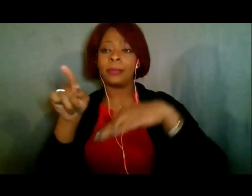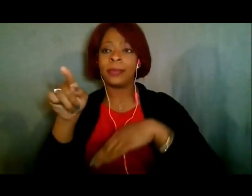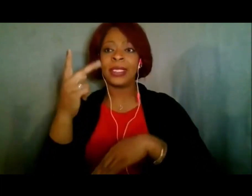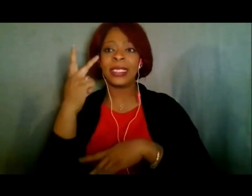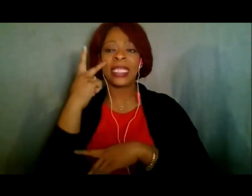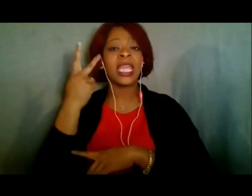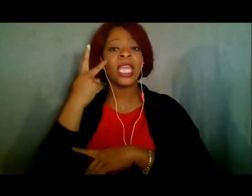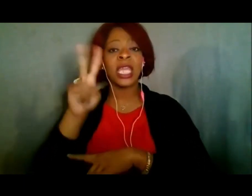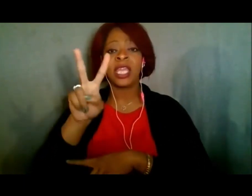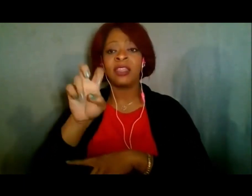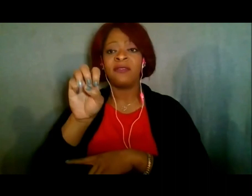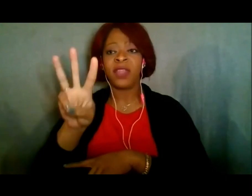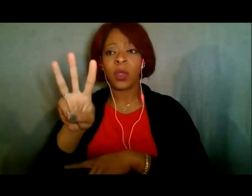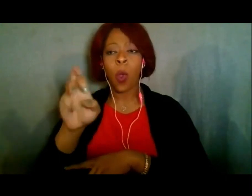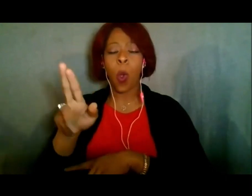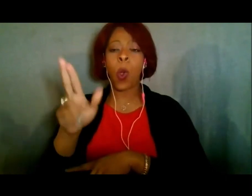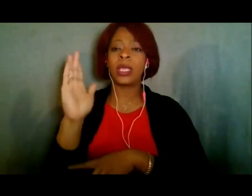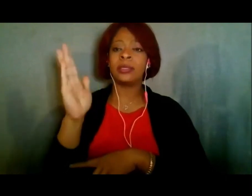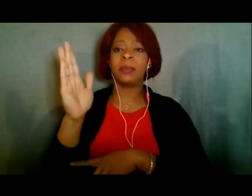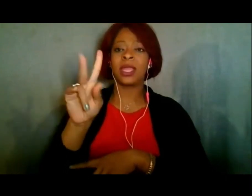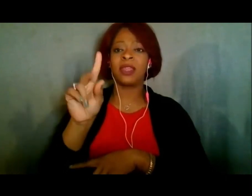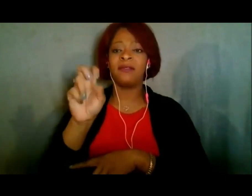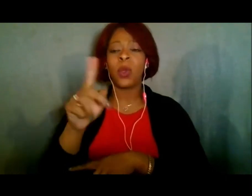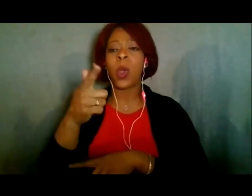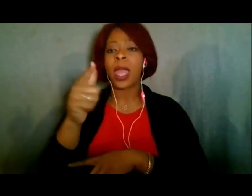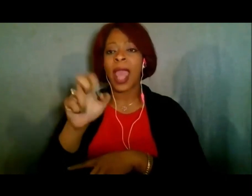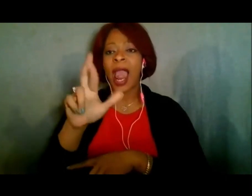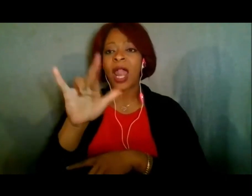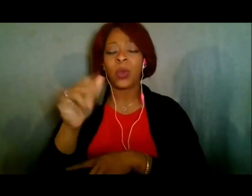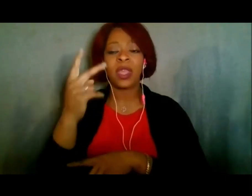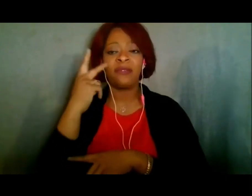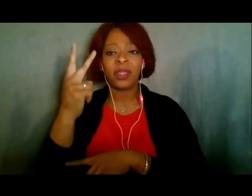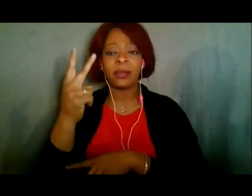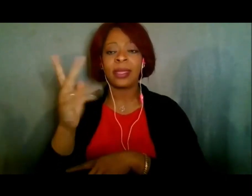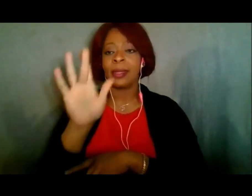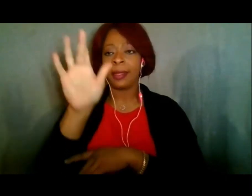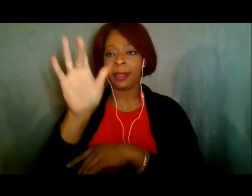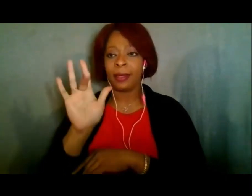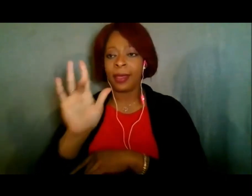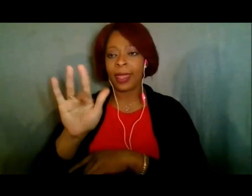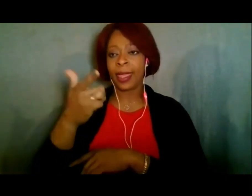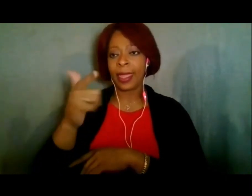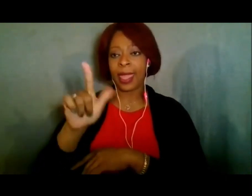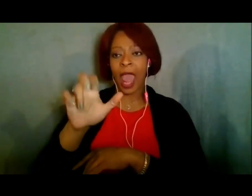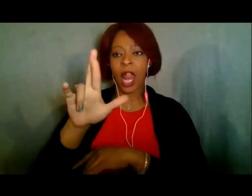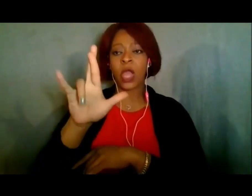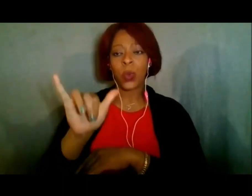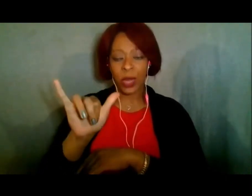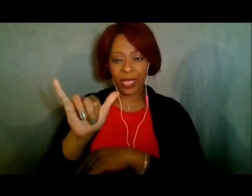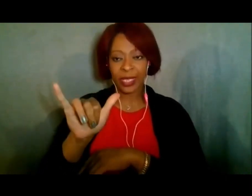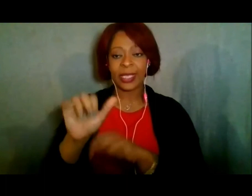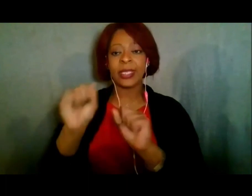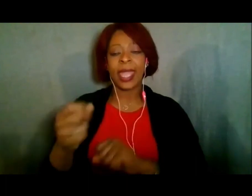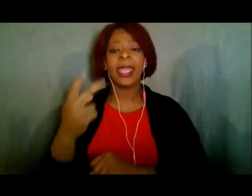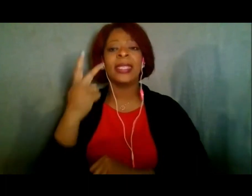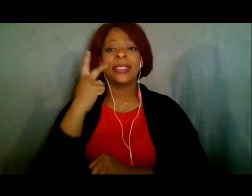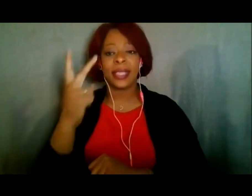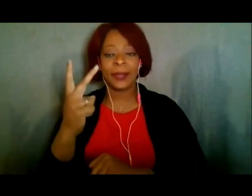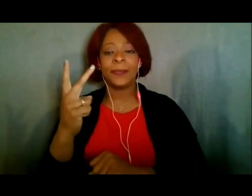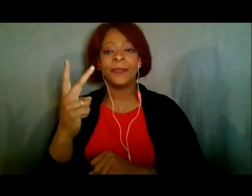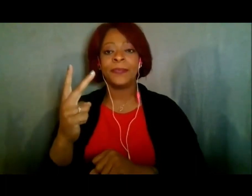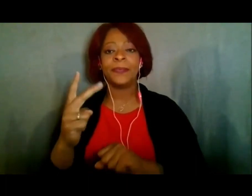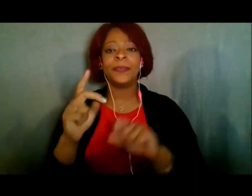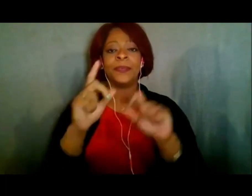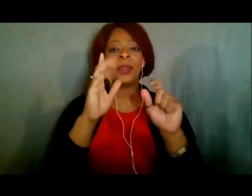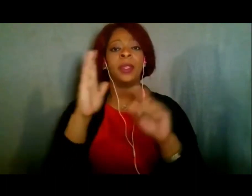View or Speaker View or Gallery View. You want to select Gallery View, and then you will see the presenter